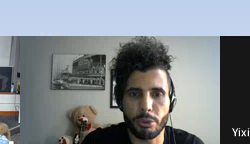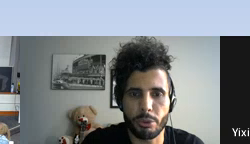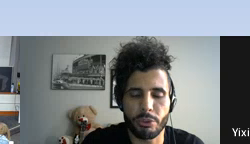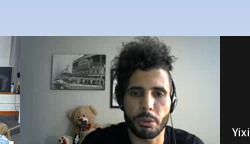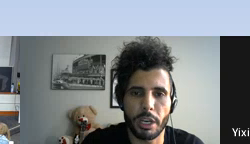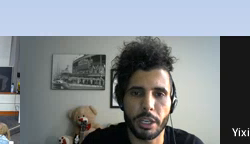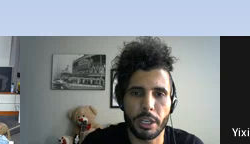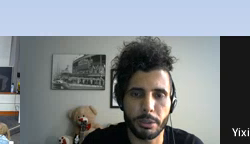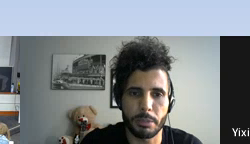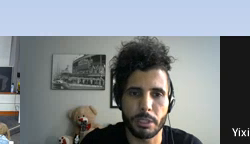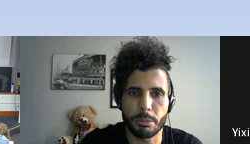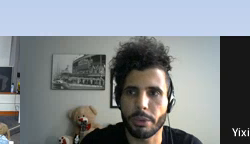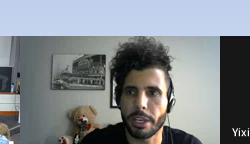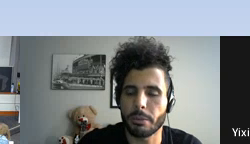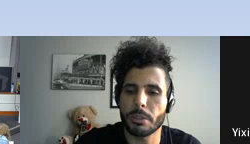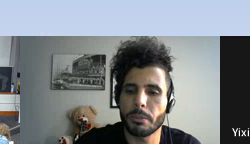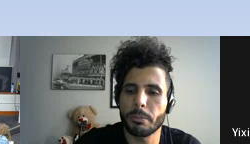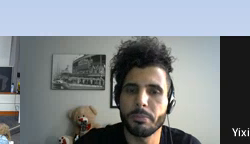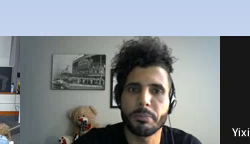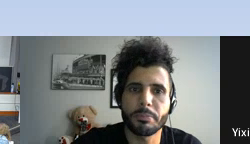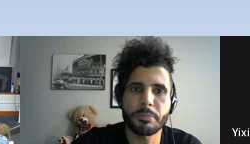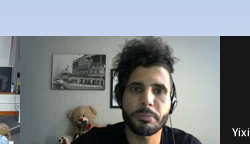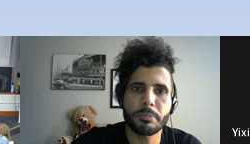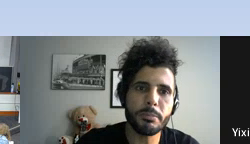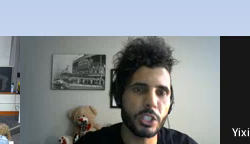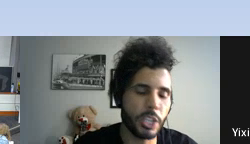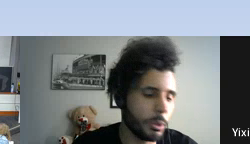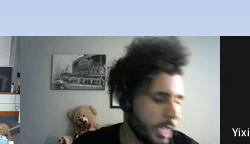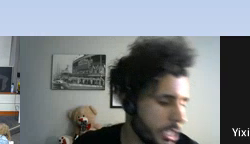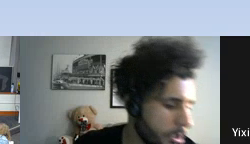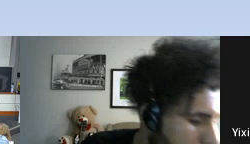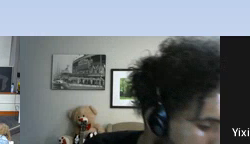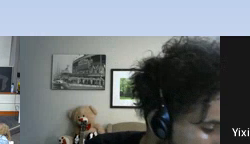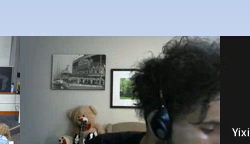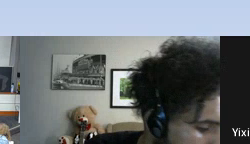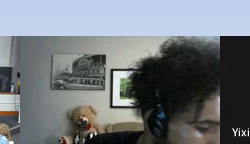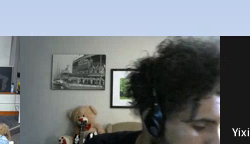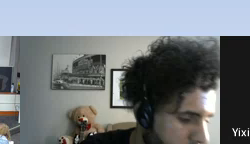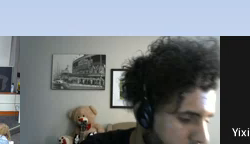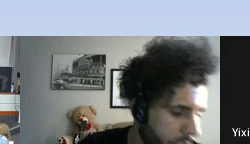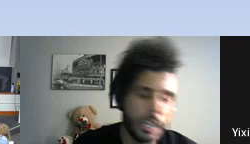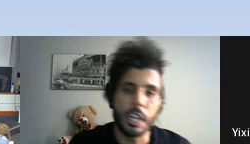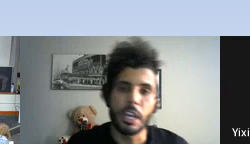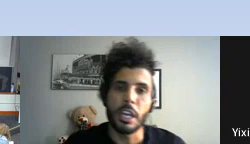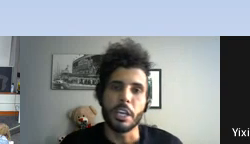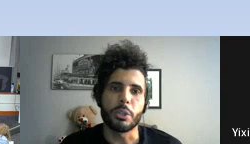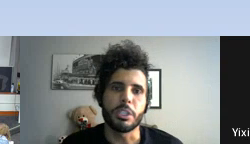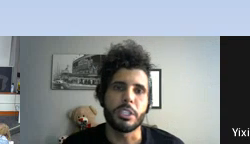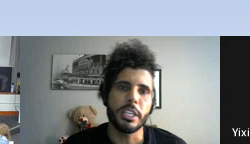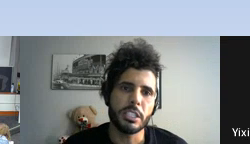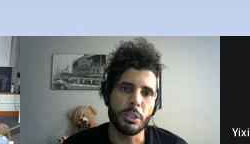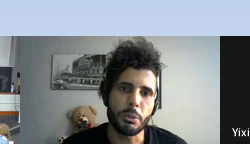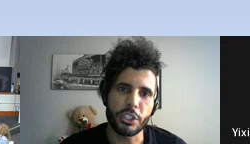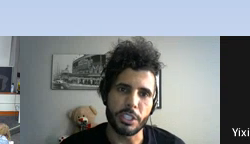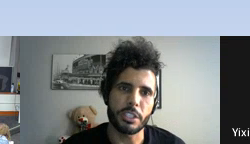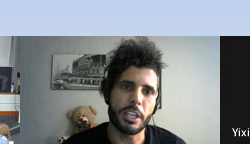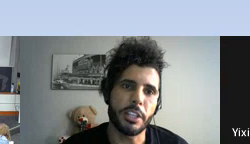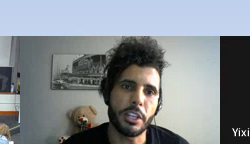both require resumptive pronouns. So let's move on to yes/no questions. So in yes/no questions in